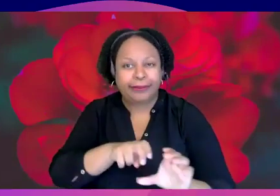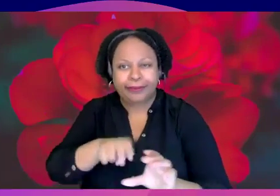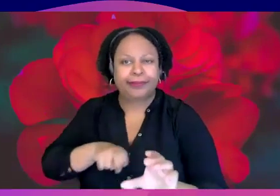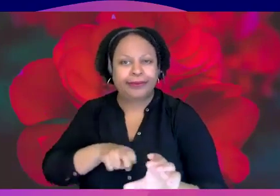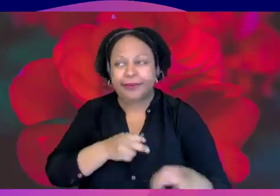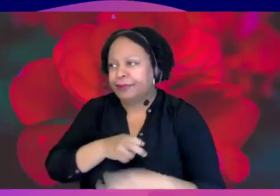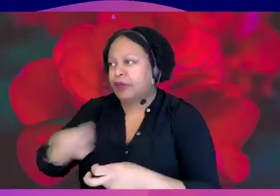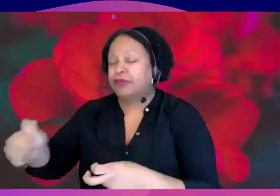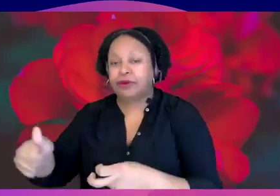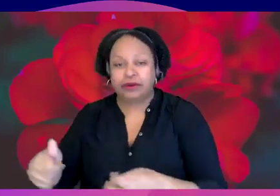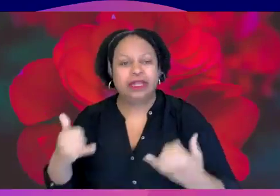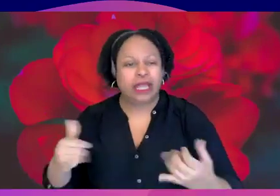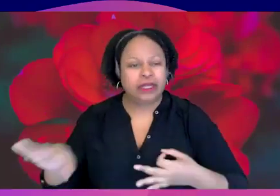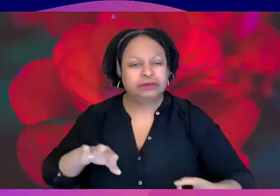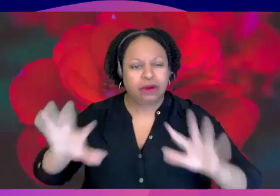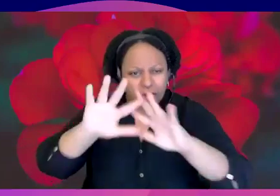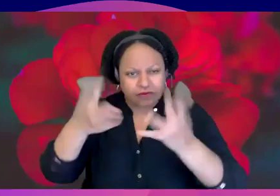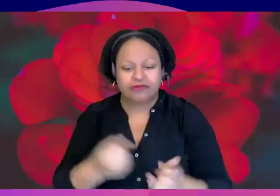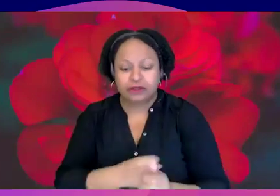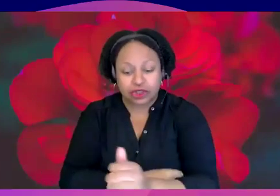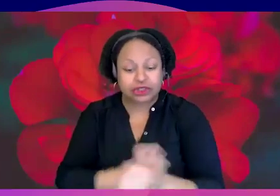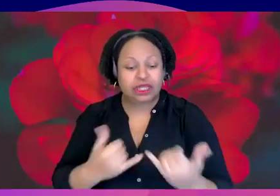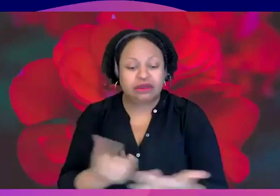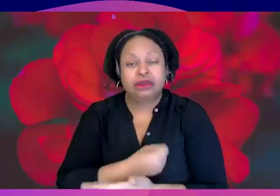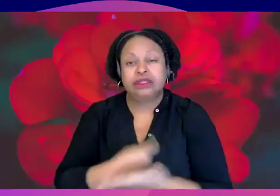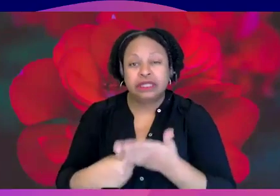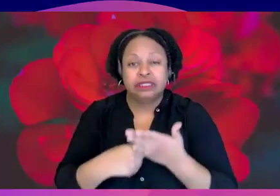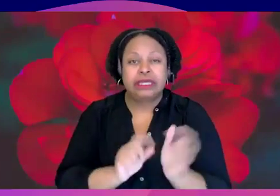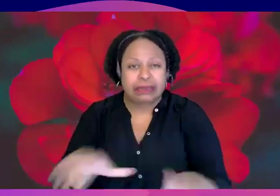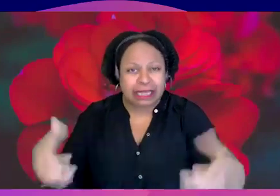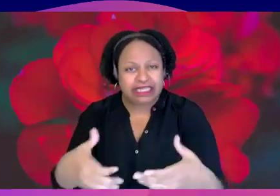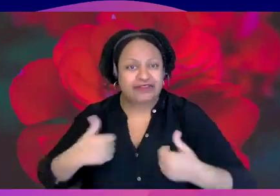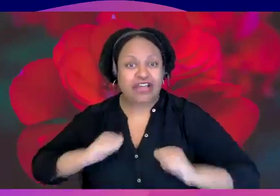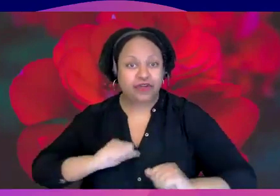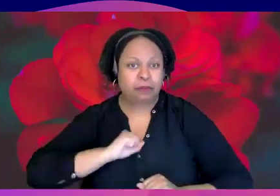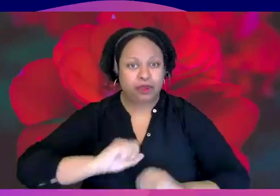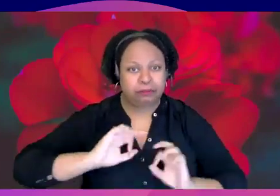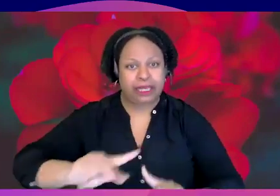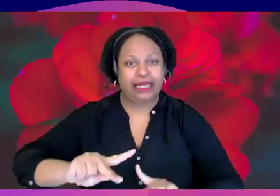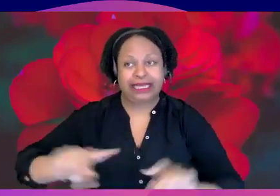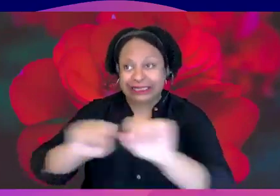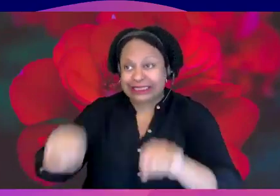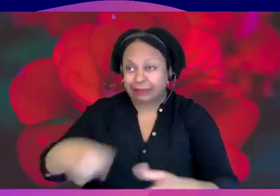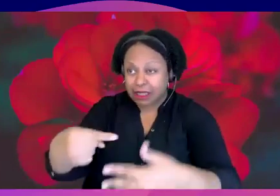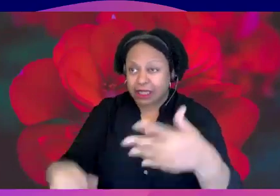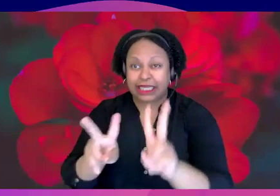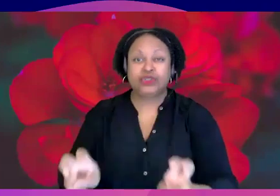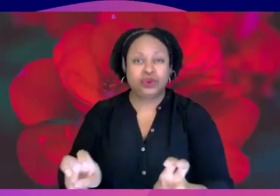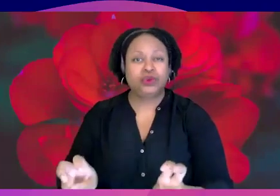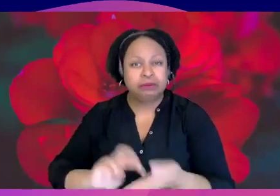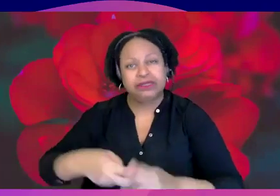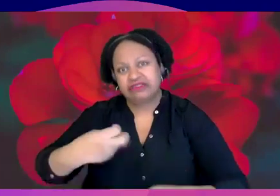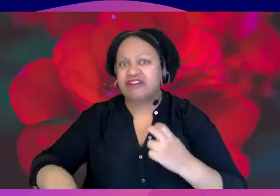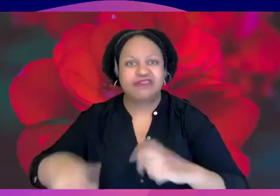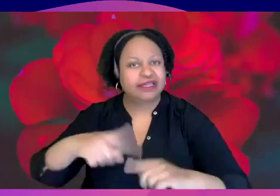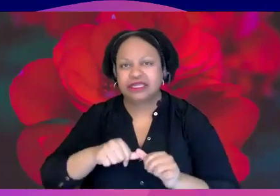So now that I've laid a bit of foundation, I'd like to speak to the collective efforts to push back against these systemic factors that make it difficult